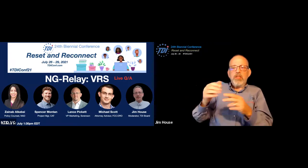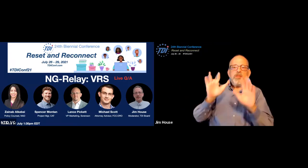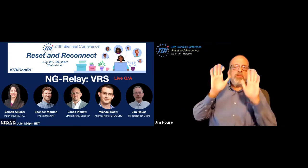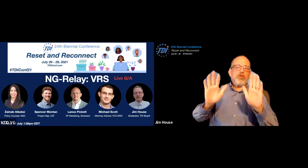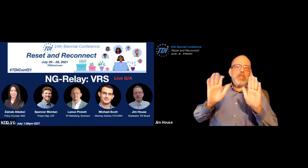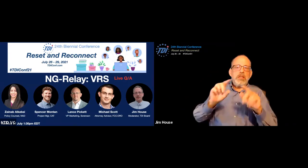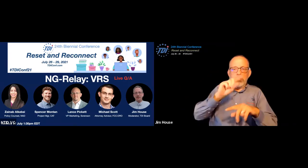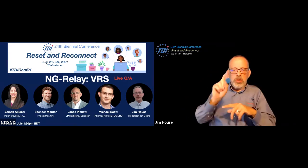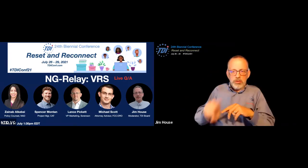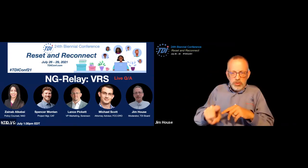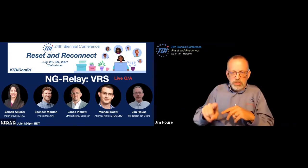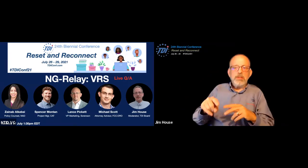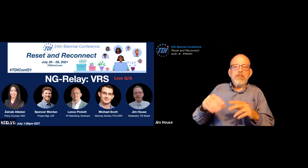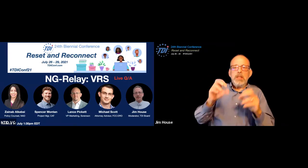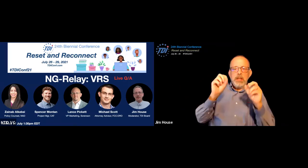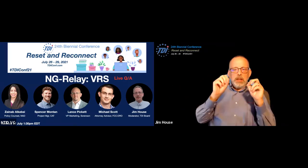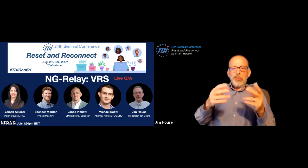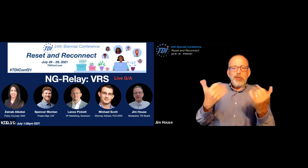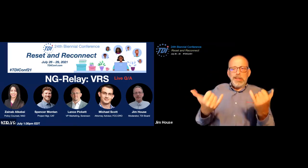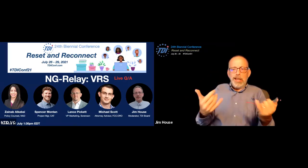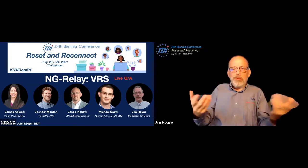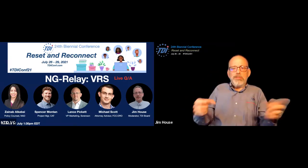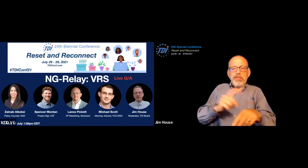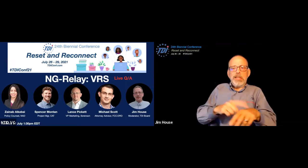Okay, so thank you very much, everybody.